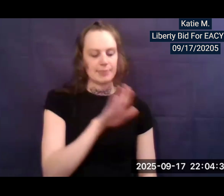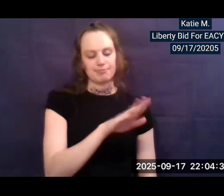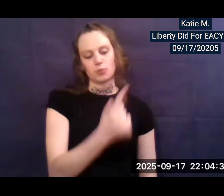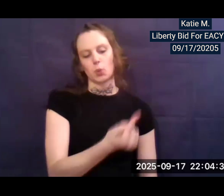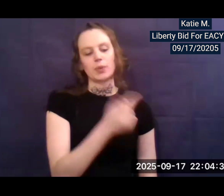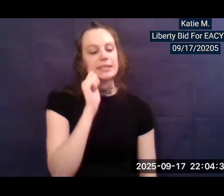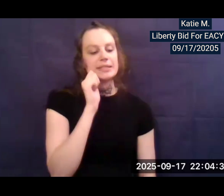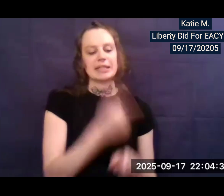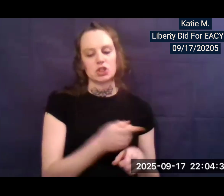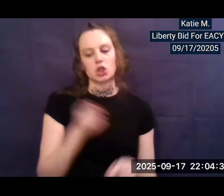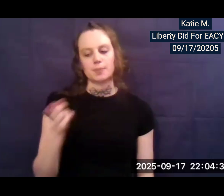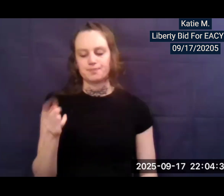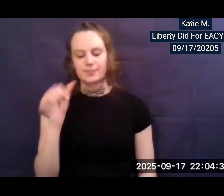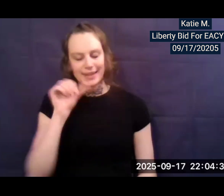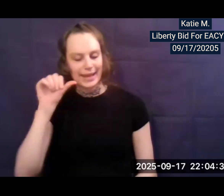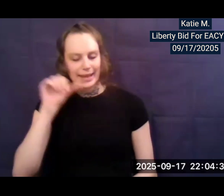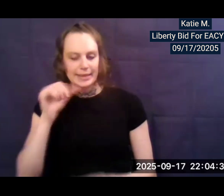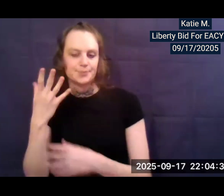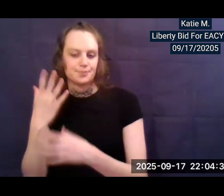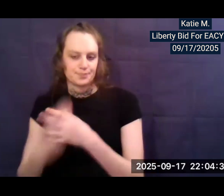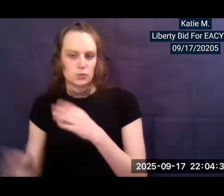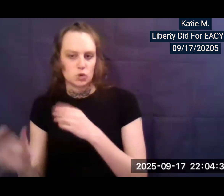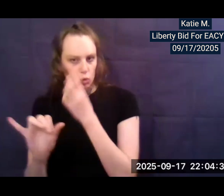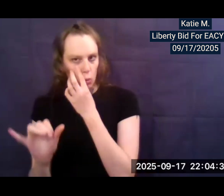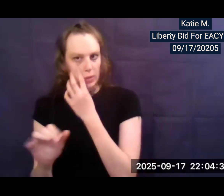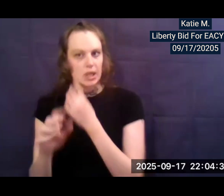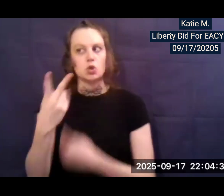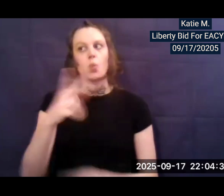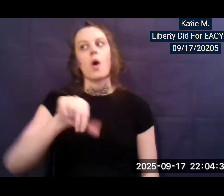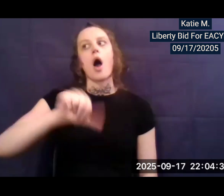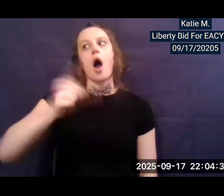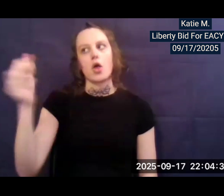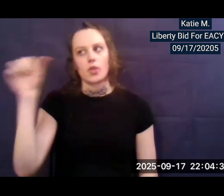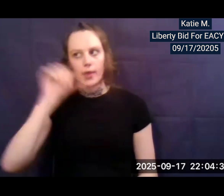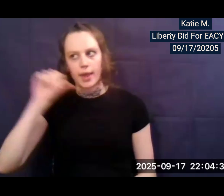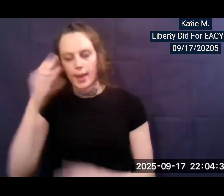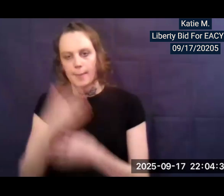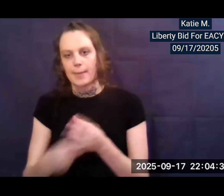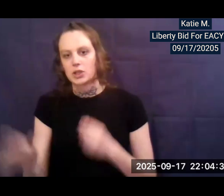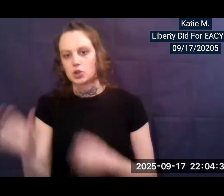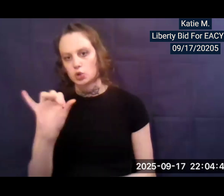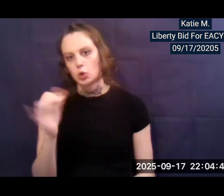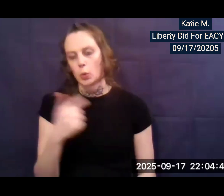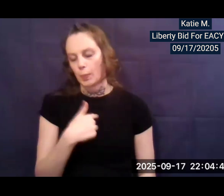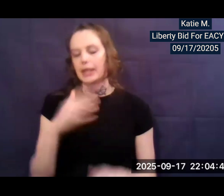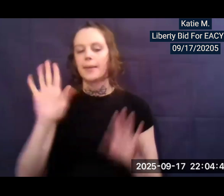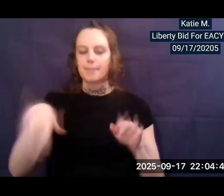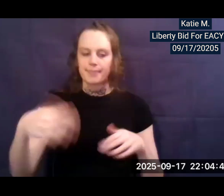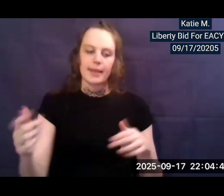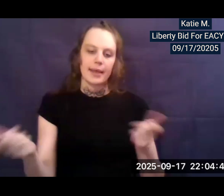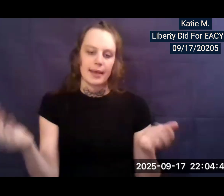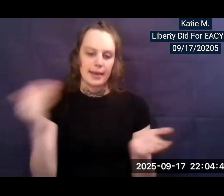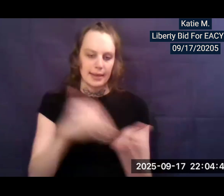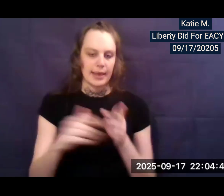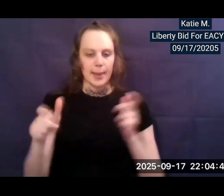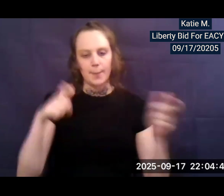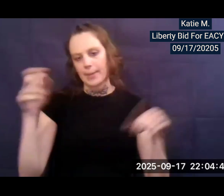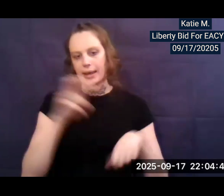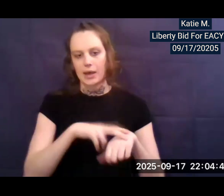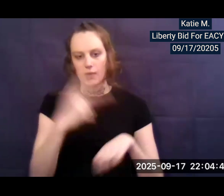So it was kind of like, and then I had two other aunts pass away. I'm from a big Irish Catholic family, but it was still hard. So yeah,